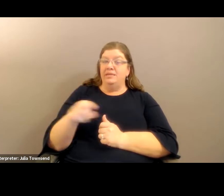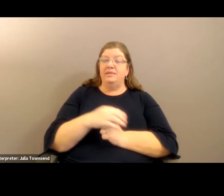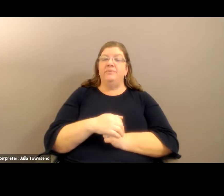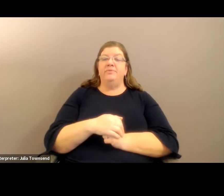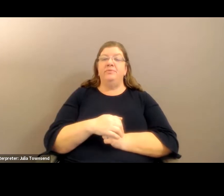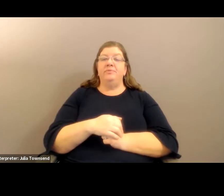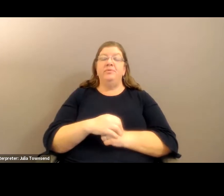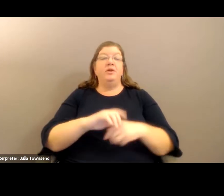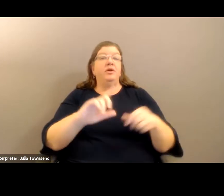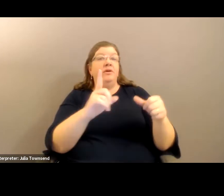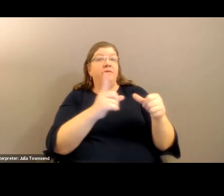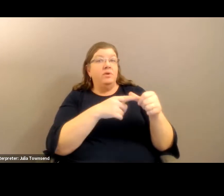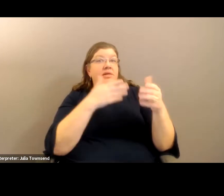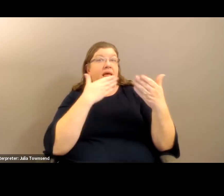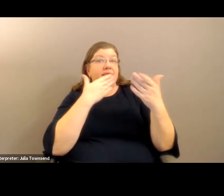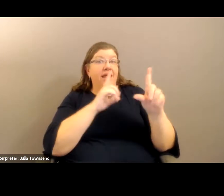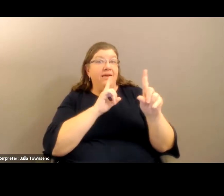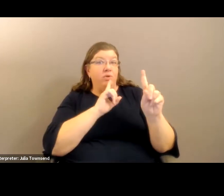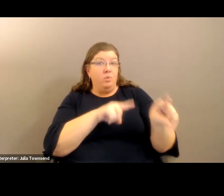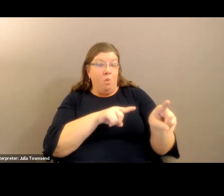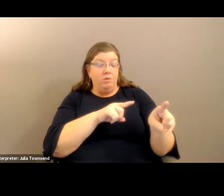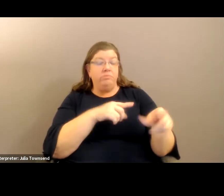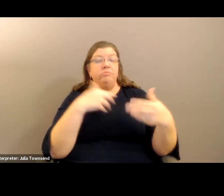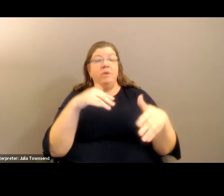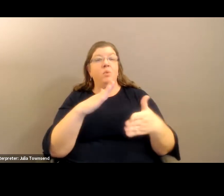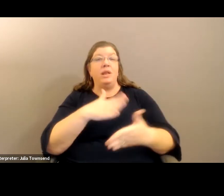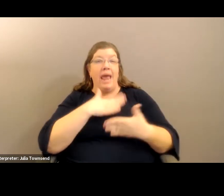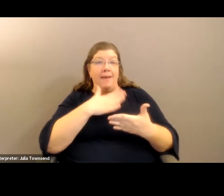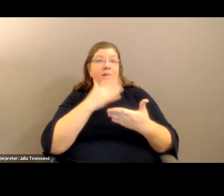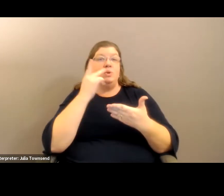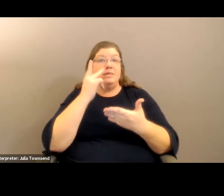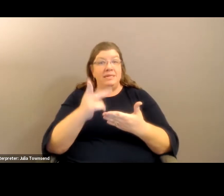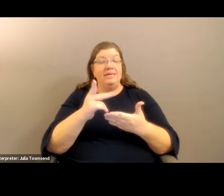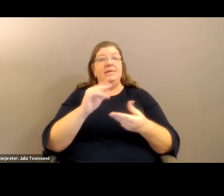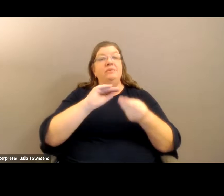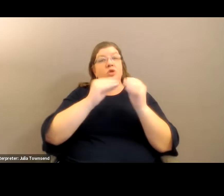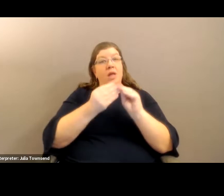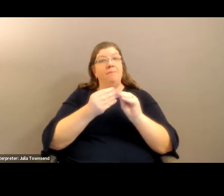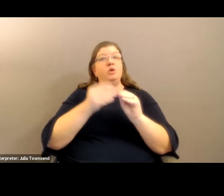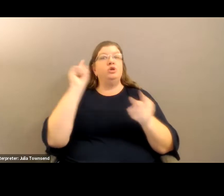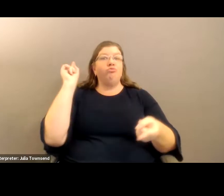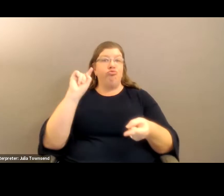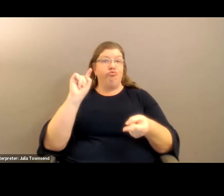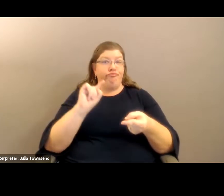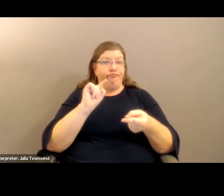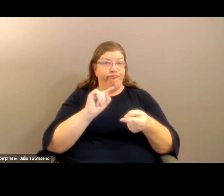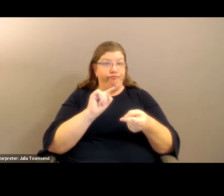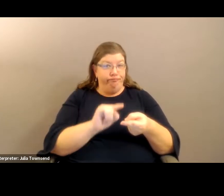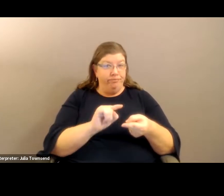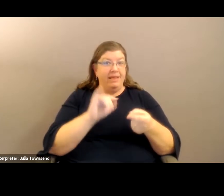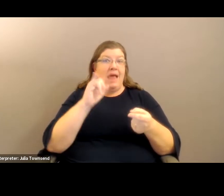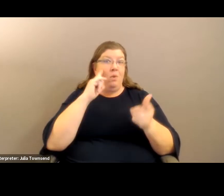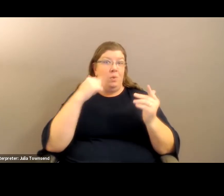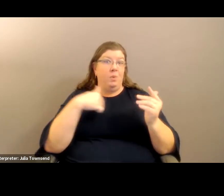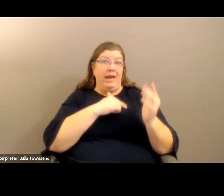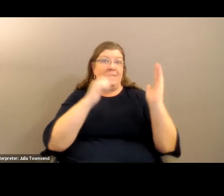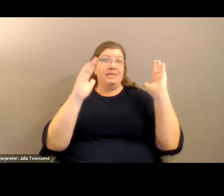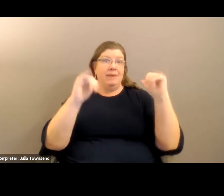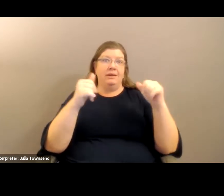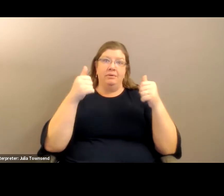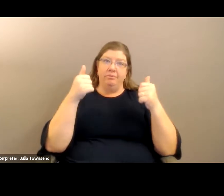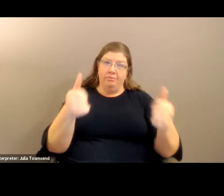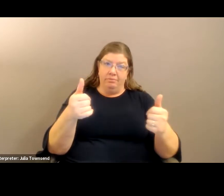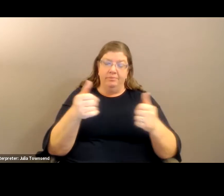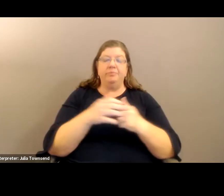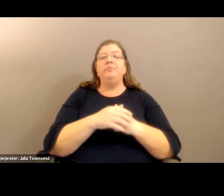First of all, thank you for the report, and I'm really happy to see that our cases are going down as it was expected. The